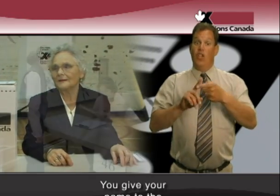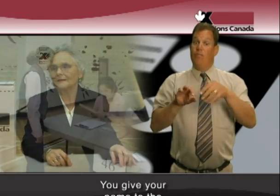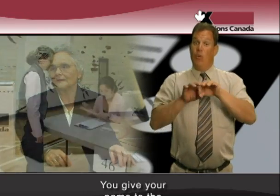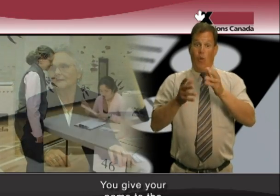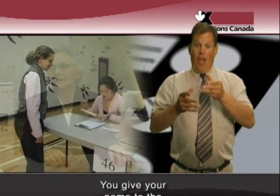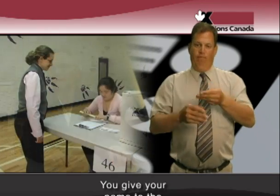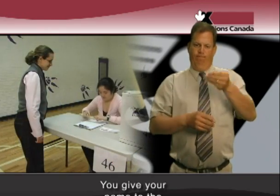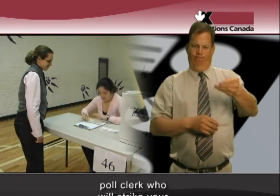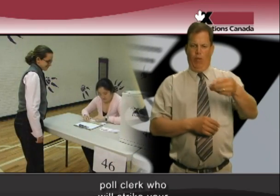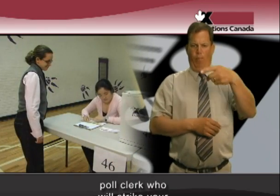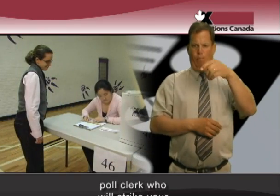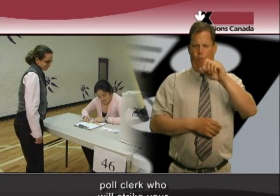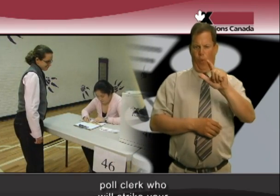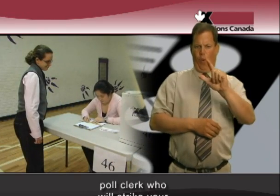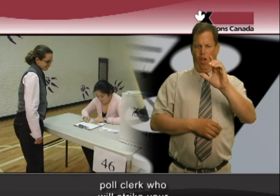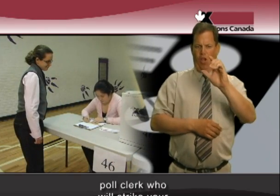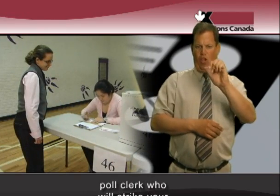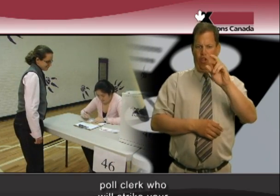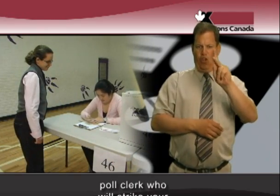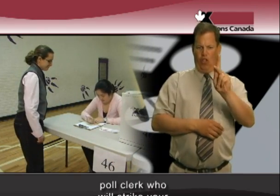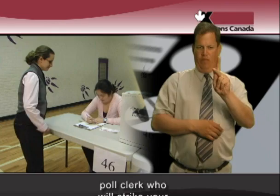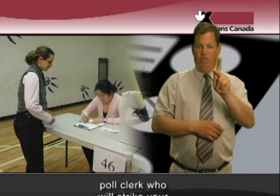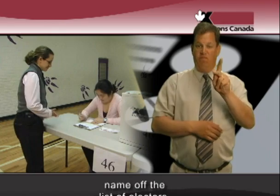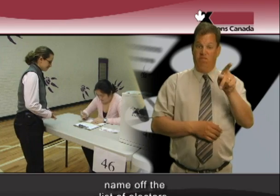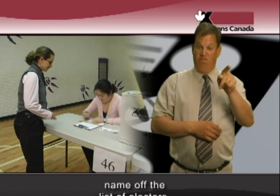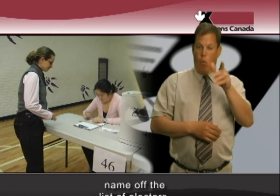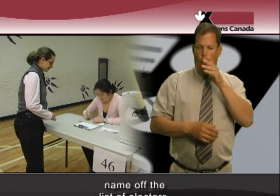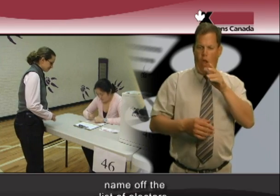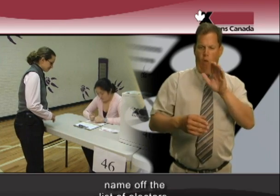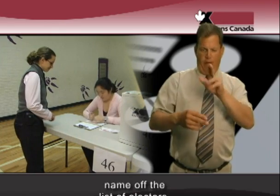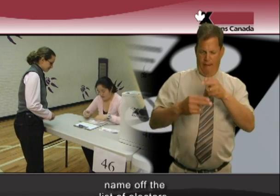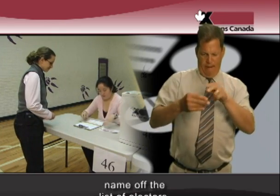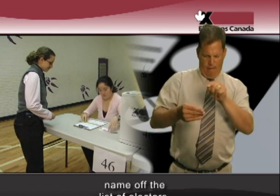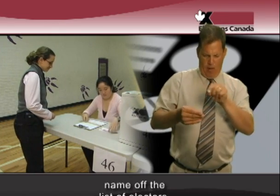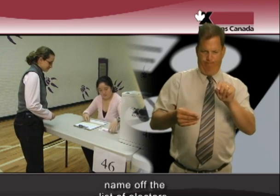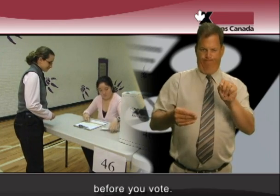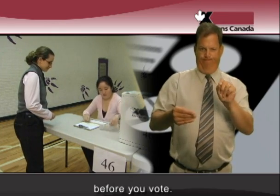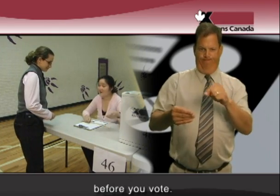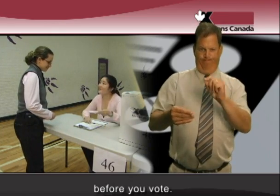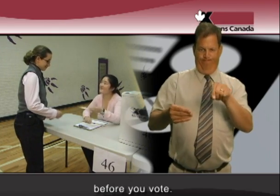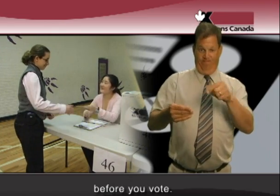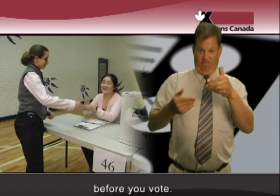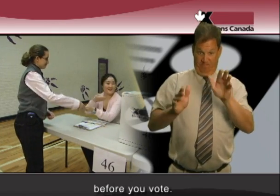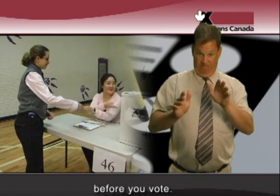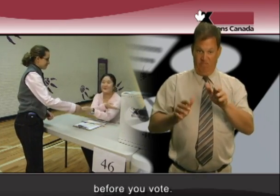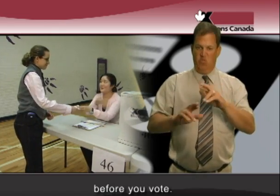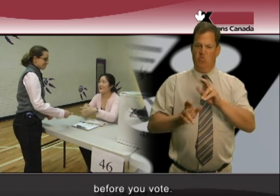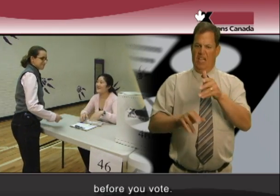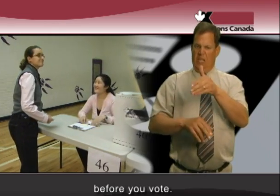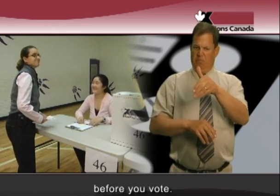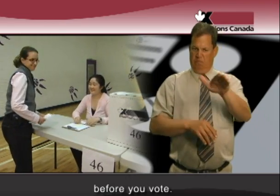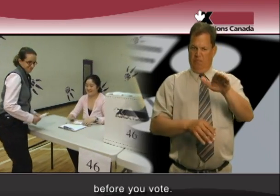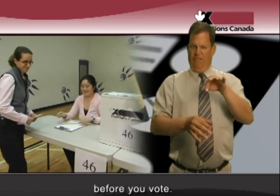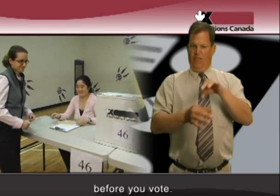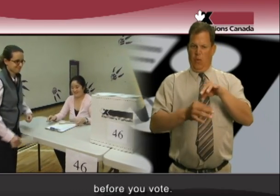You give your name to the poll clerk, who will strike your name off the list of electors before you vote.